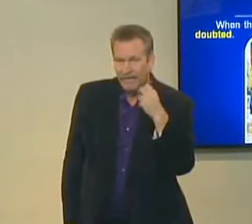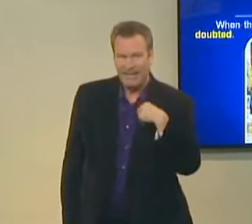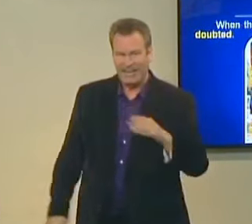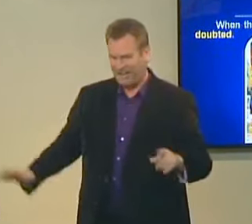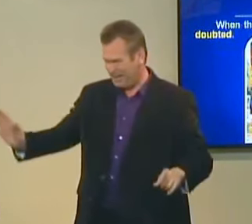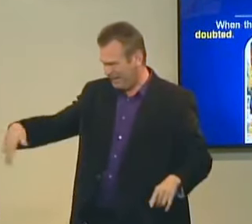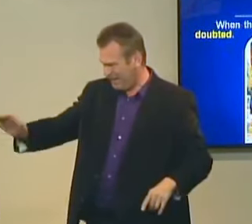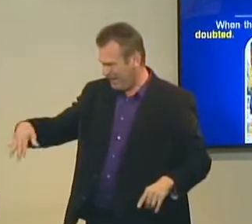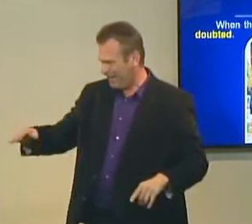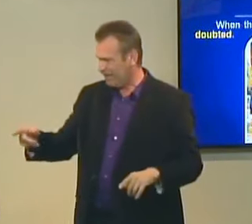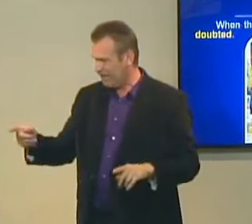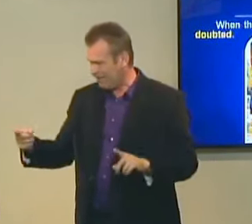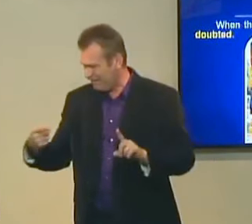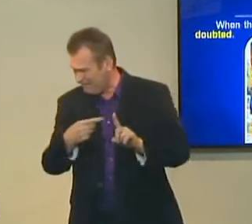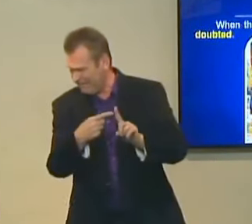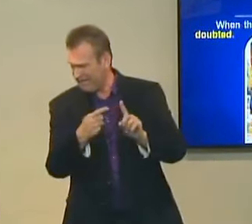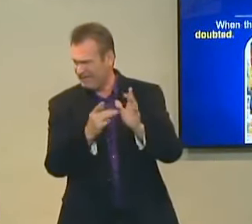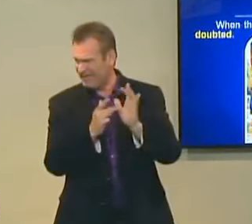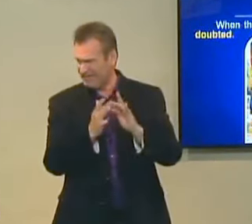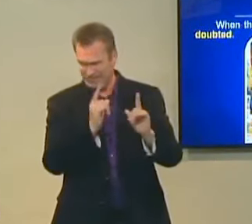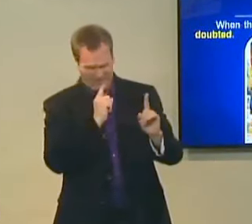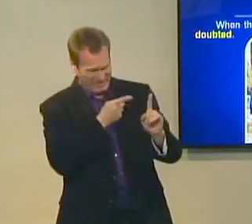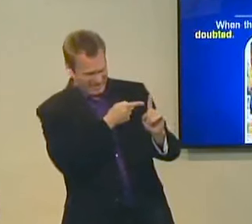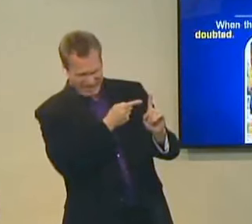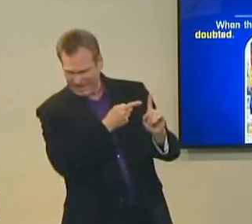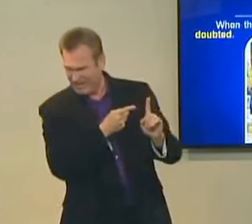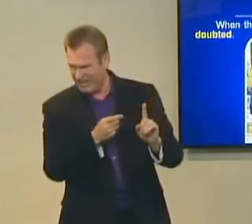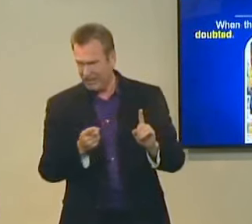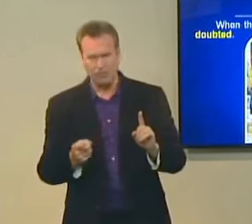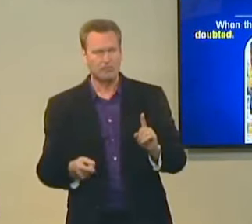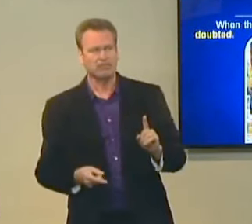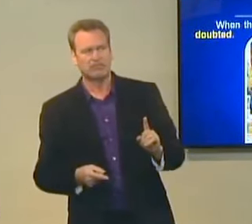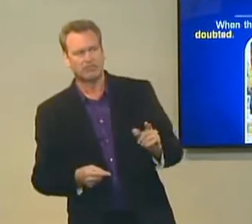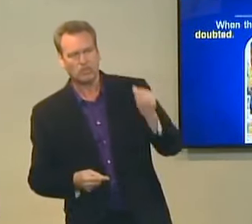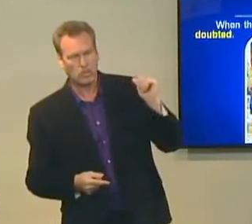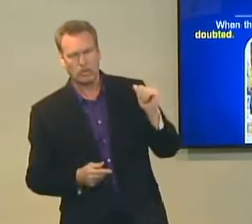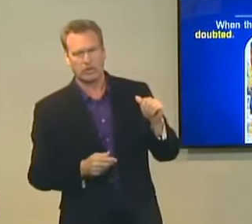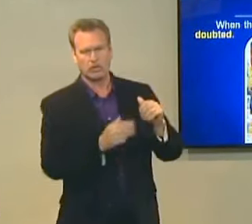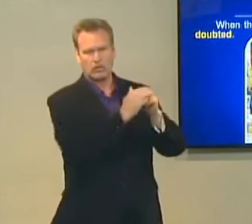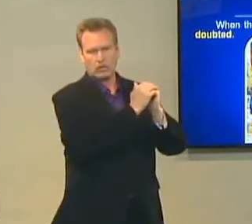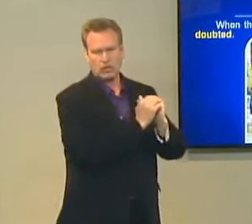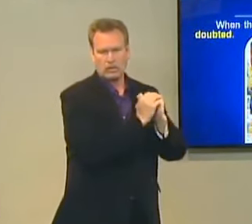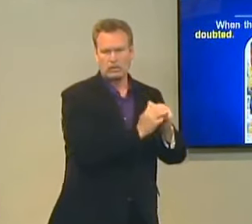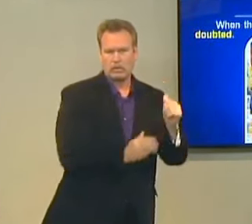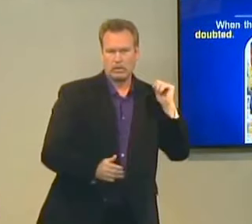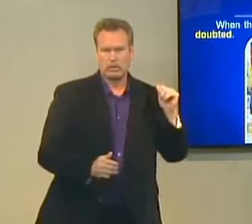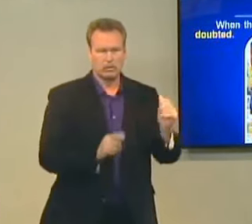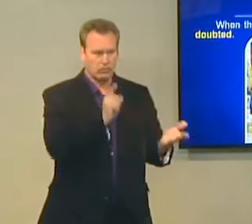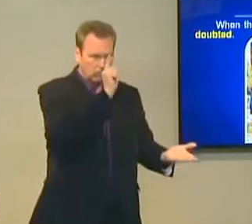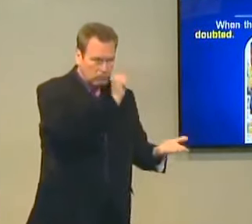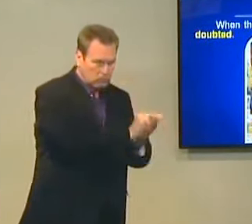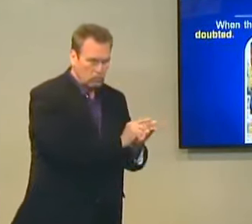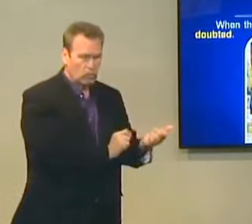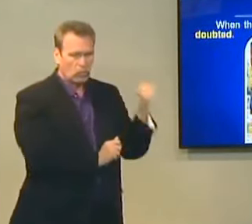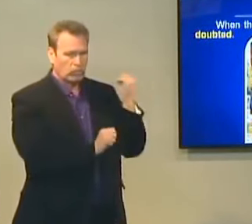Even today, people still die. If you say to someone, Do you know about Jesus? Know about Him? They don't want to.